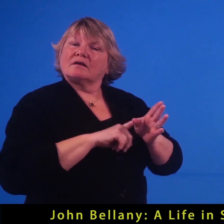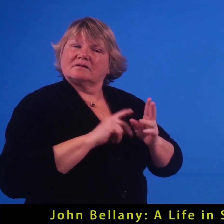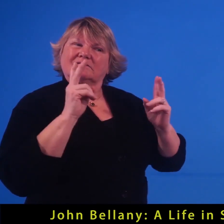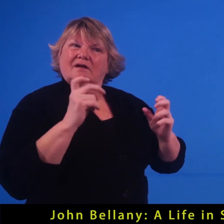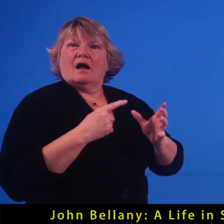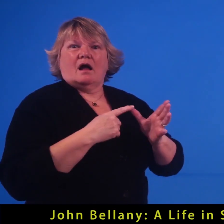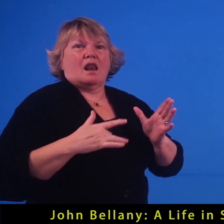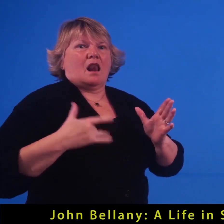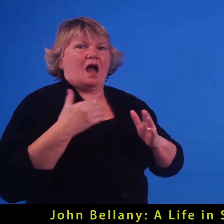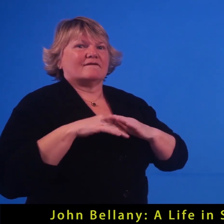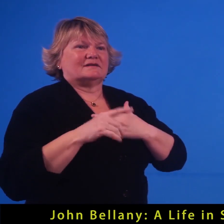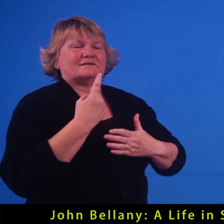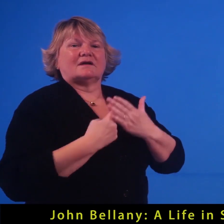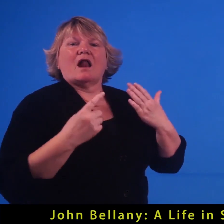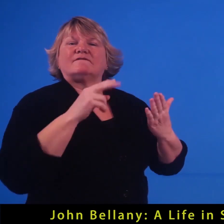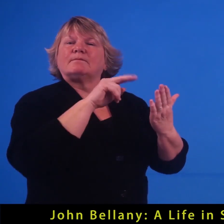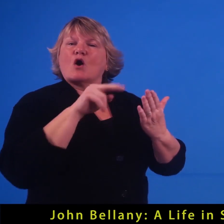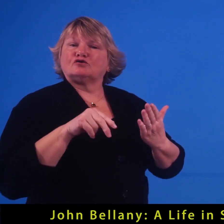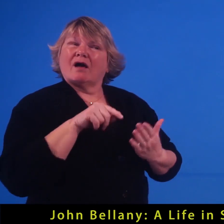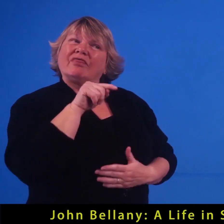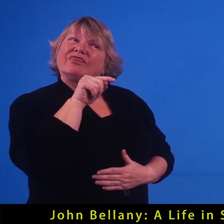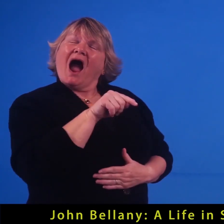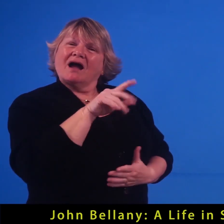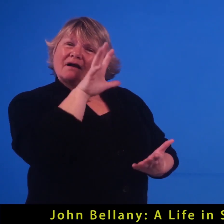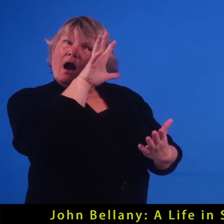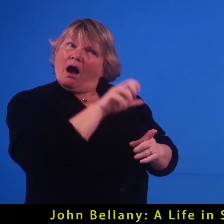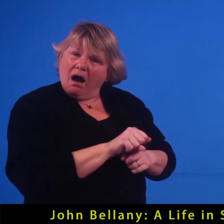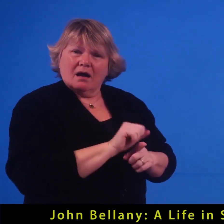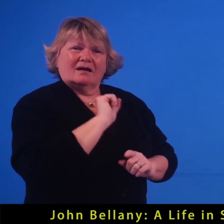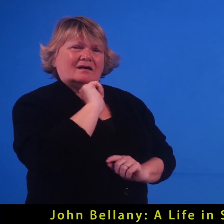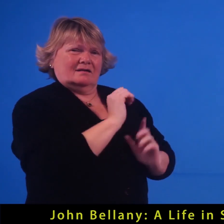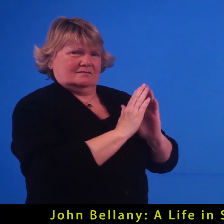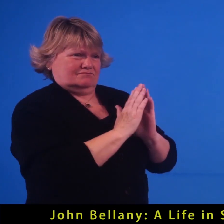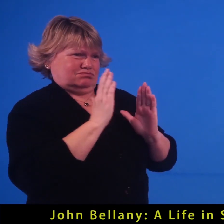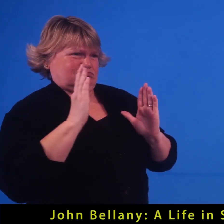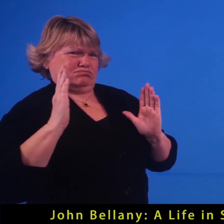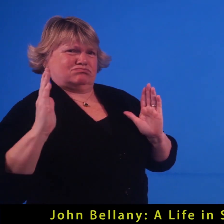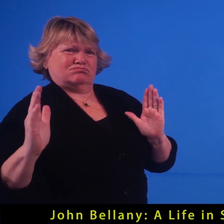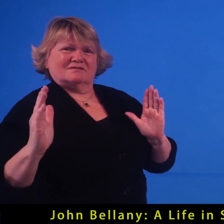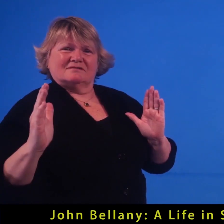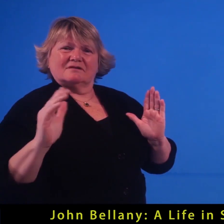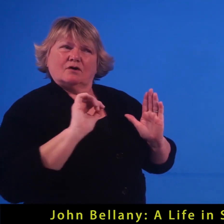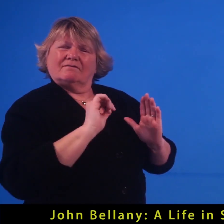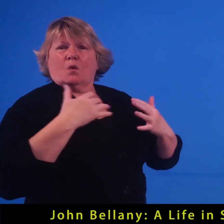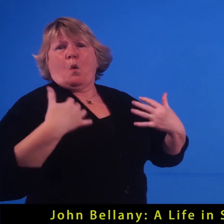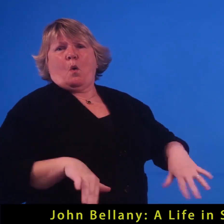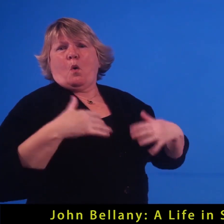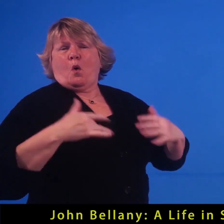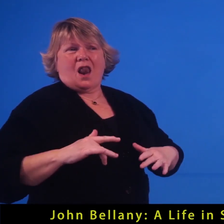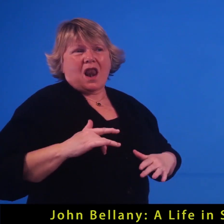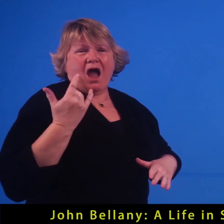John Bellany, A Life in Self-Portraiture, captures the span of an extraordinary life and career,